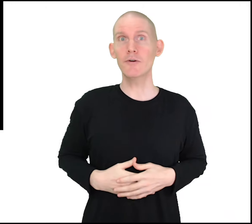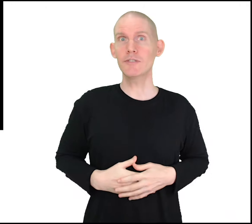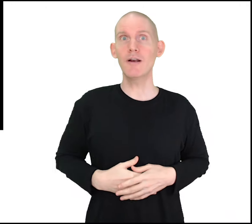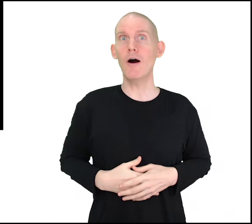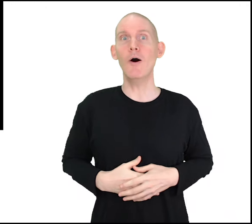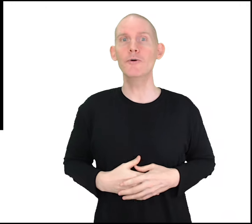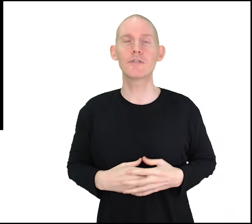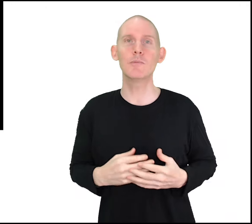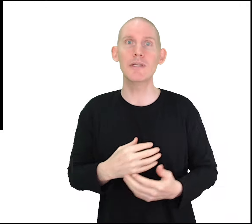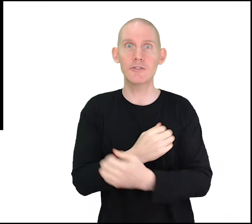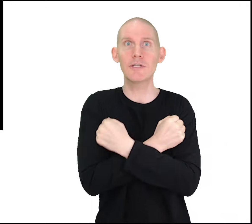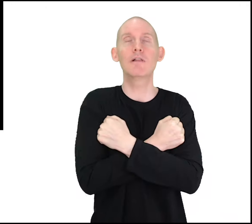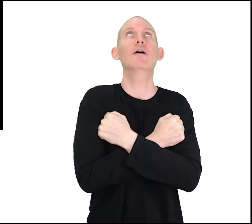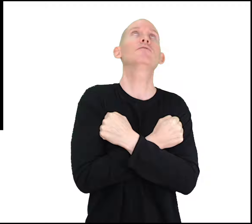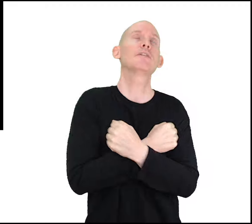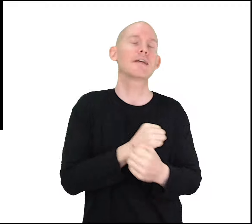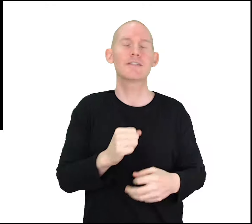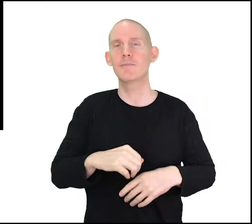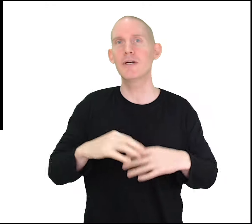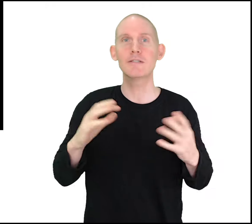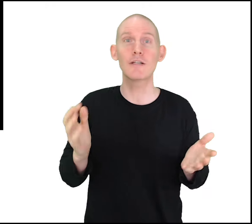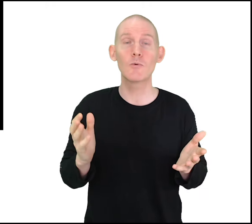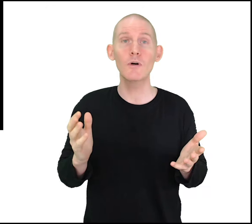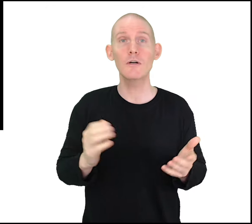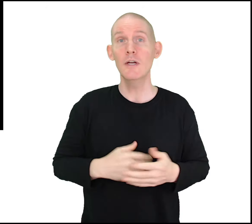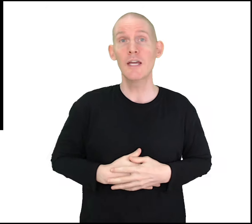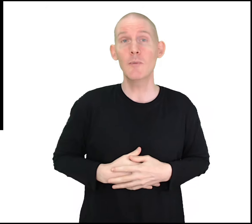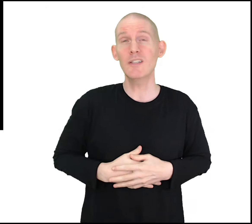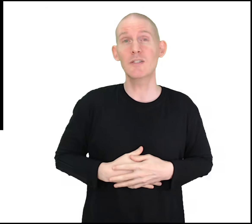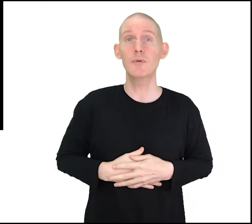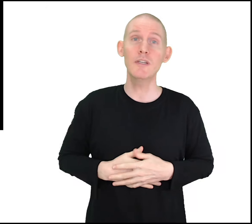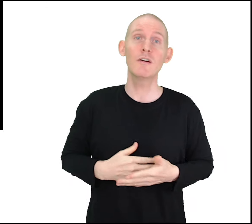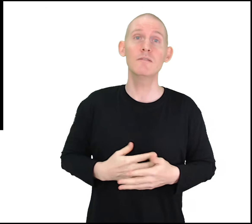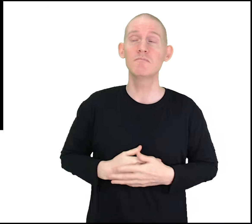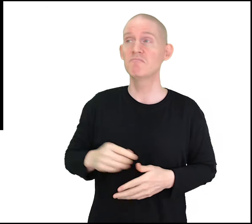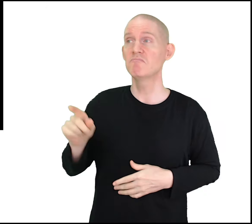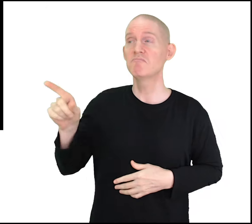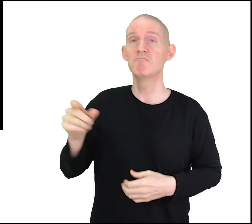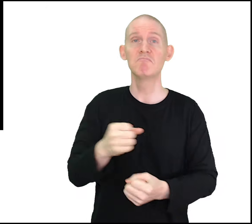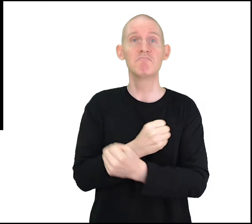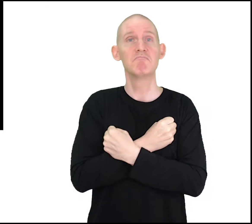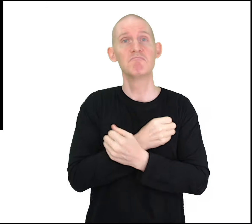not always going to be that she loves it like it's the best thing in the world. It might just be, All